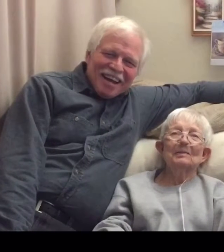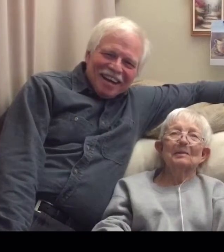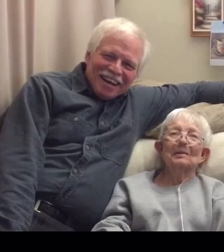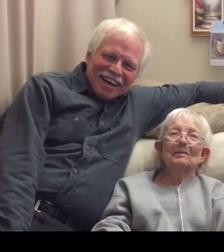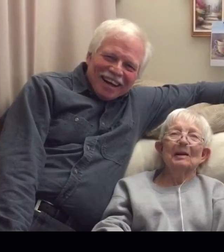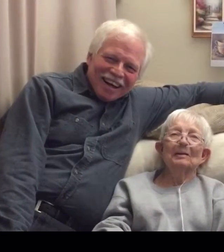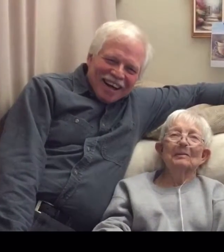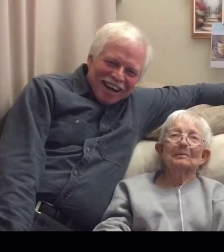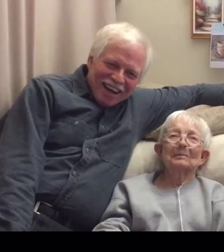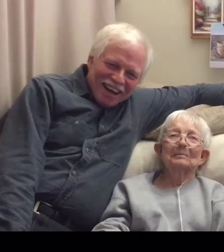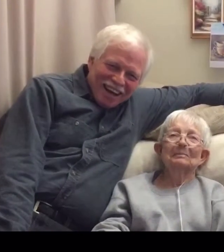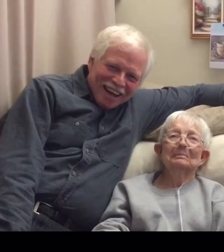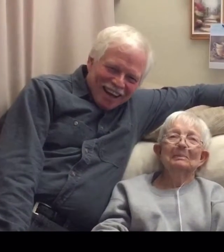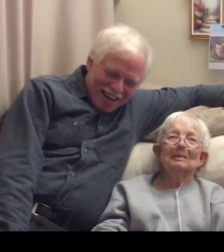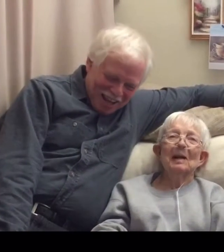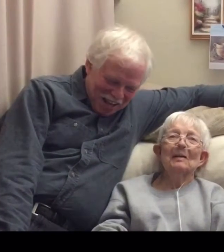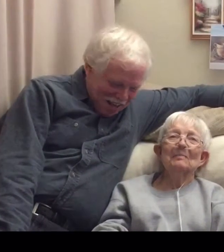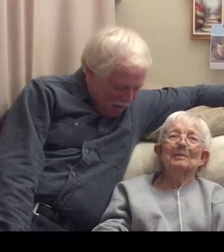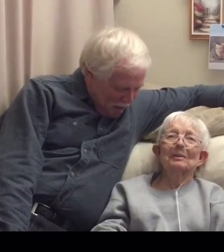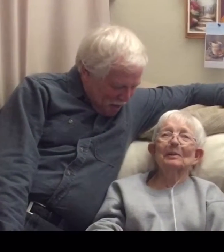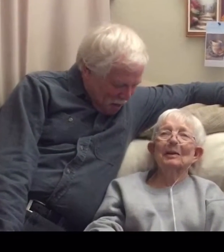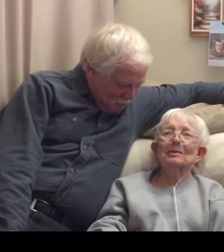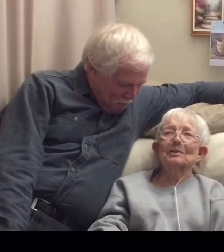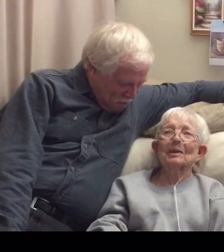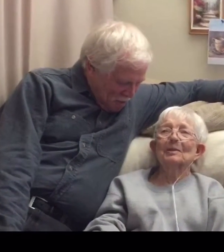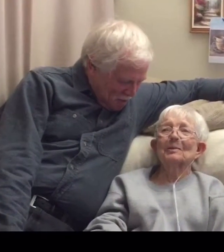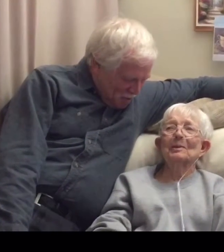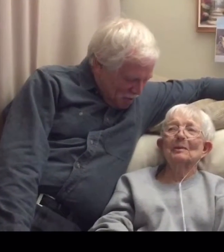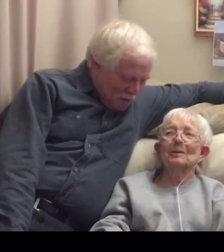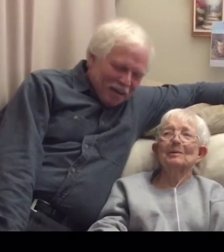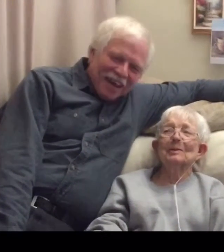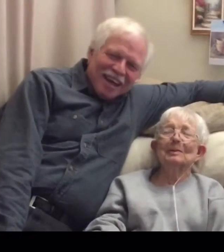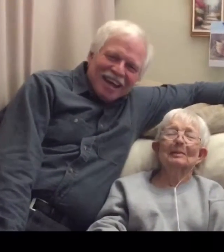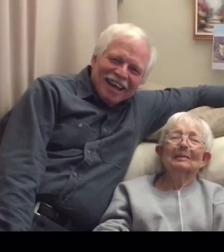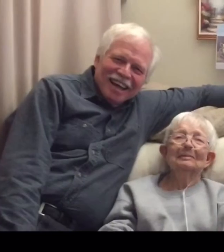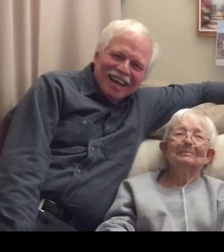know. Now I'm self-conscious. I don't